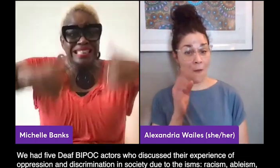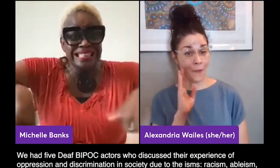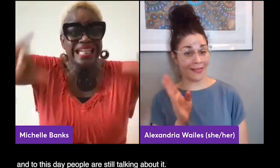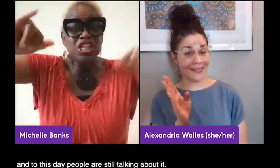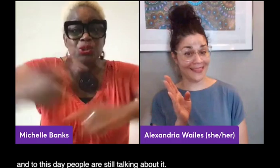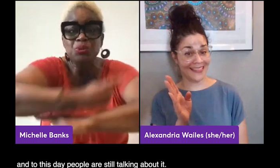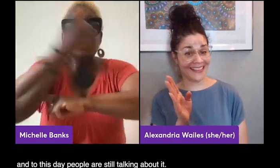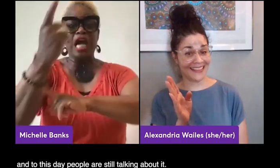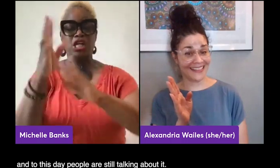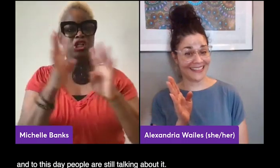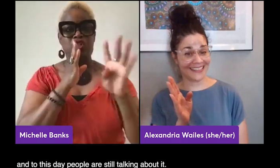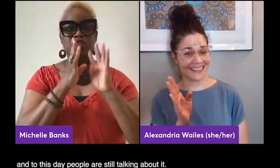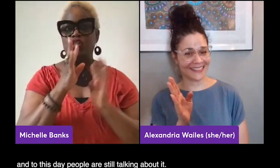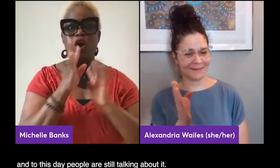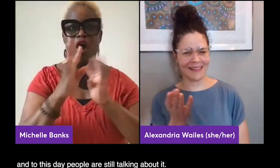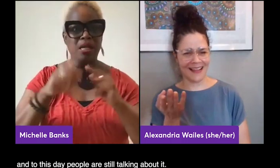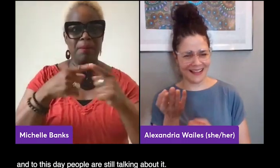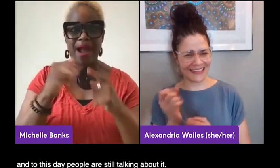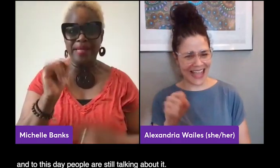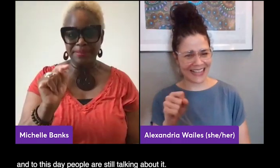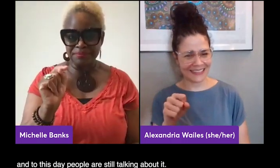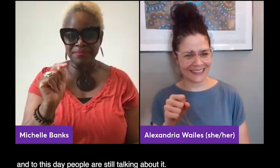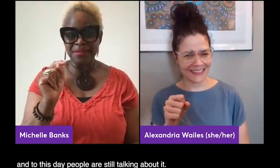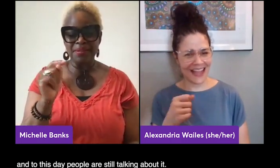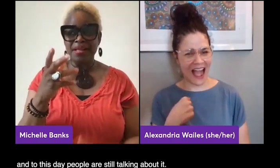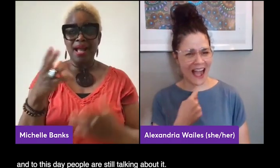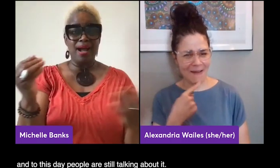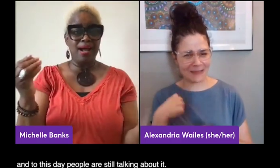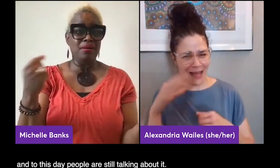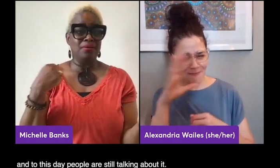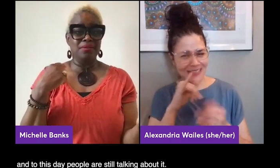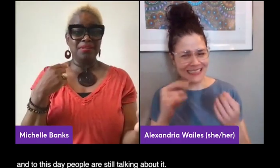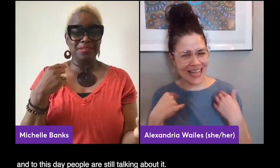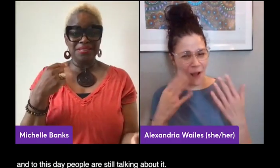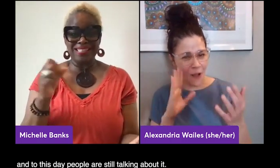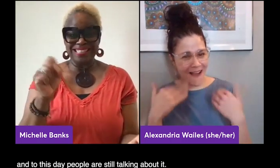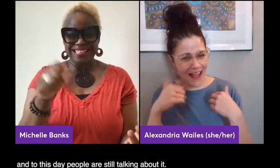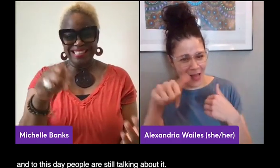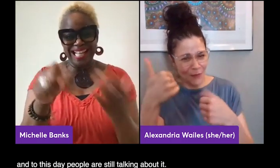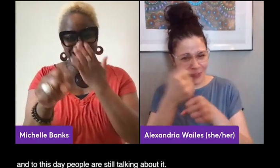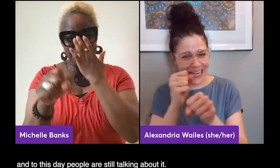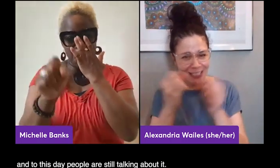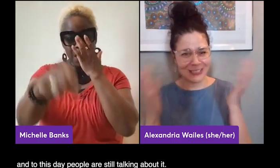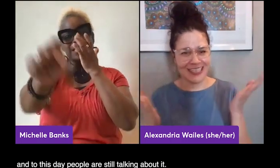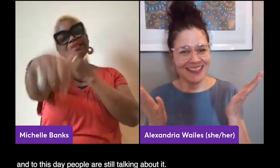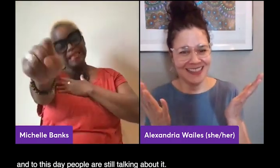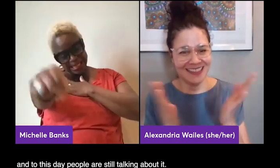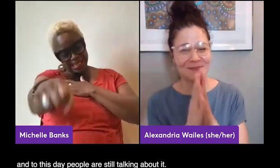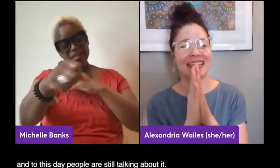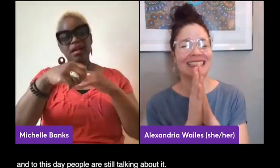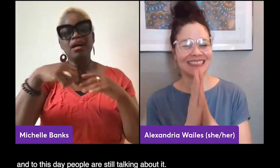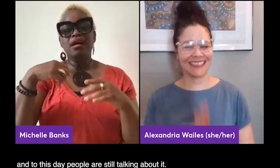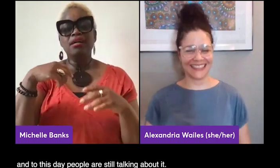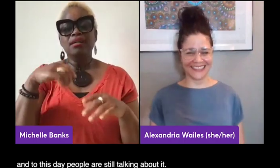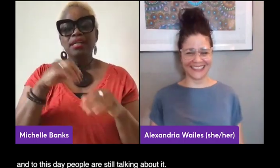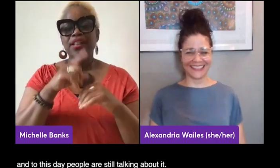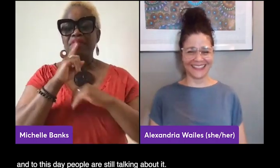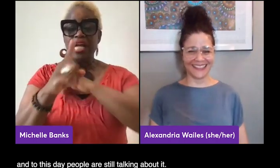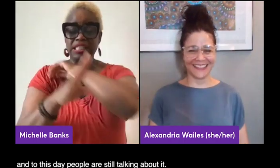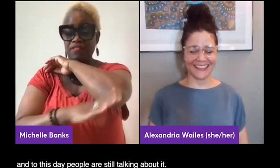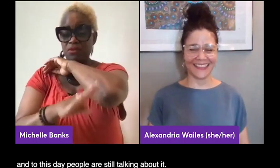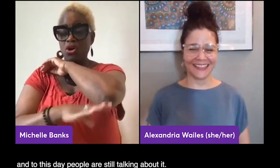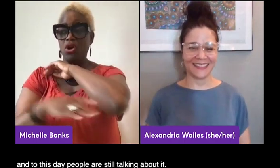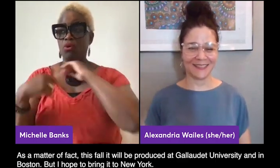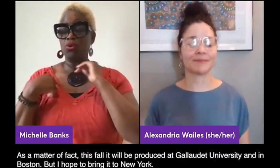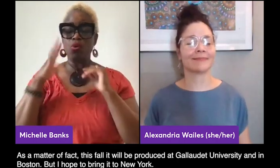And to this day, people are still talking about it. I'm disappointed to have missed it. I hope you'll have another production, please. As a